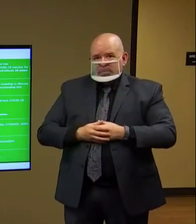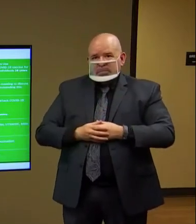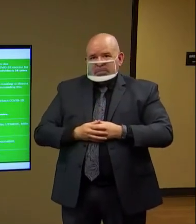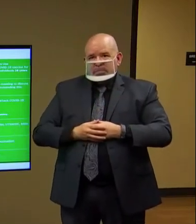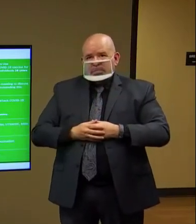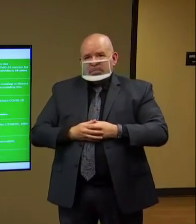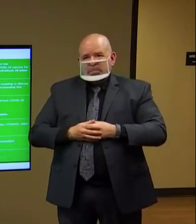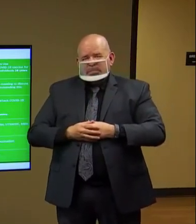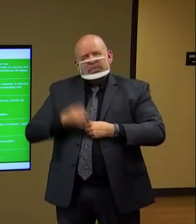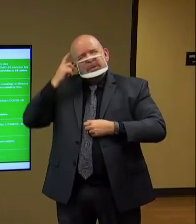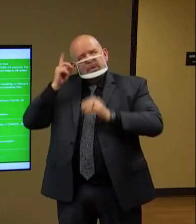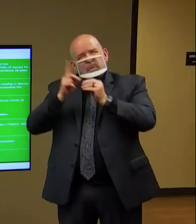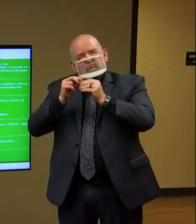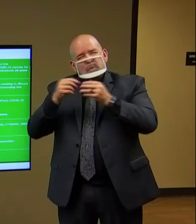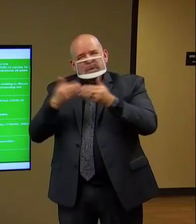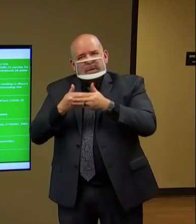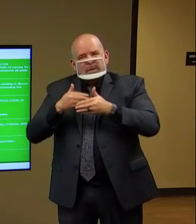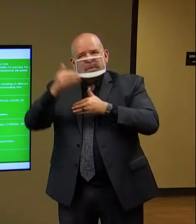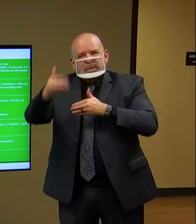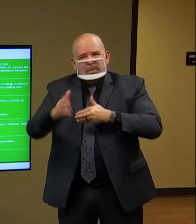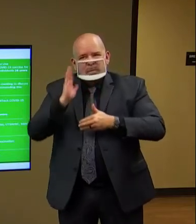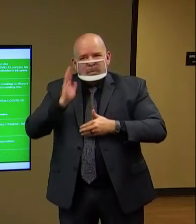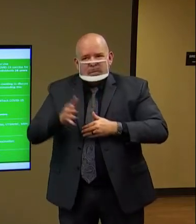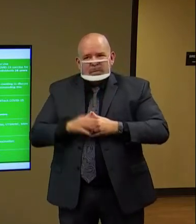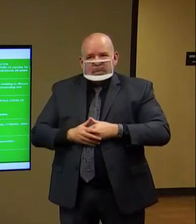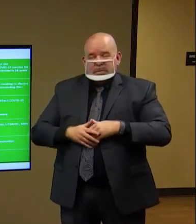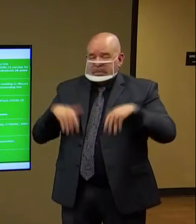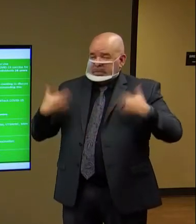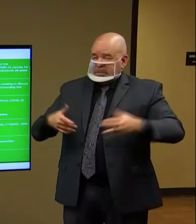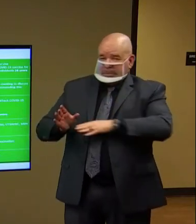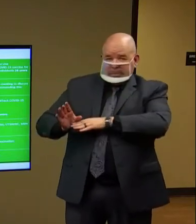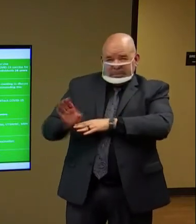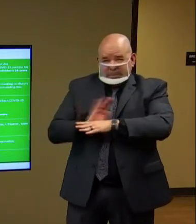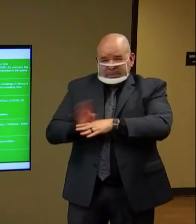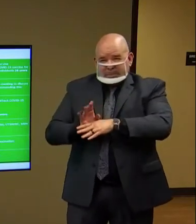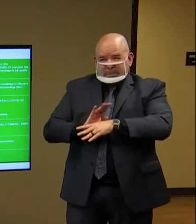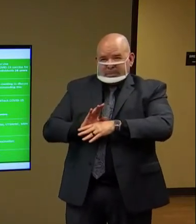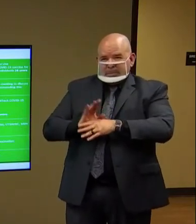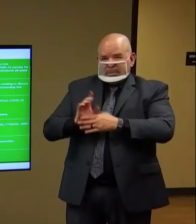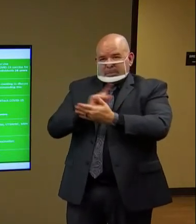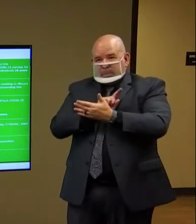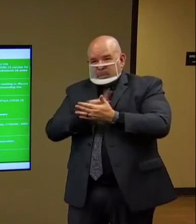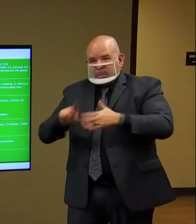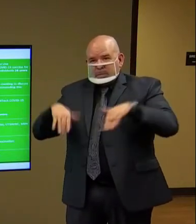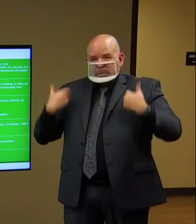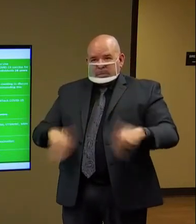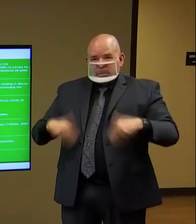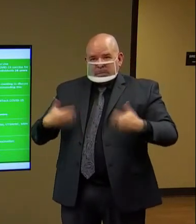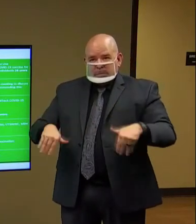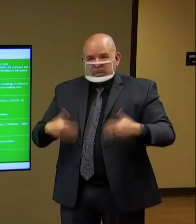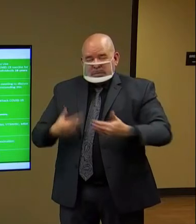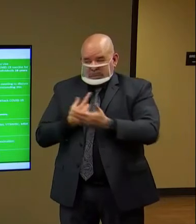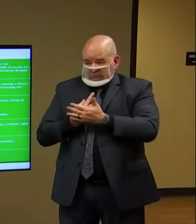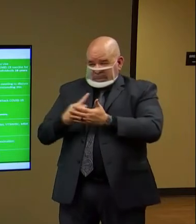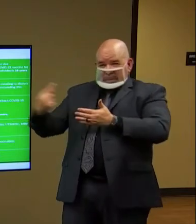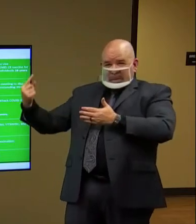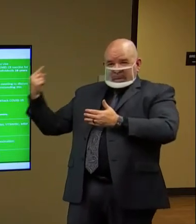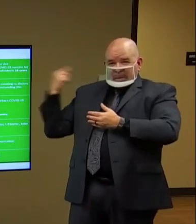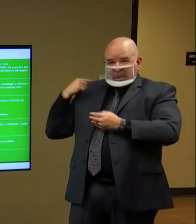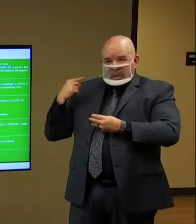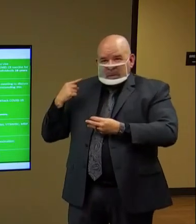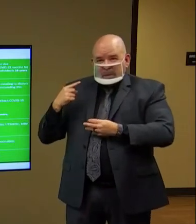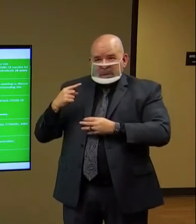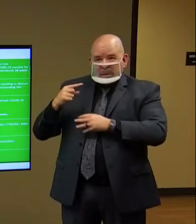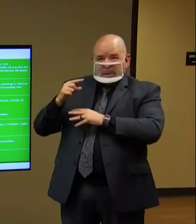been a whirlwind just even the last week. If you think it was just a week ago, FDA approved the emergency use authorization for the